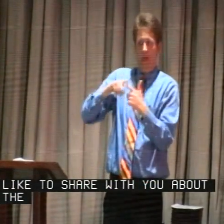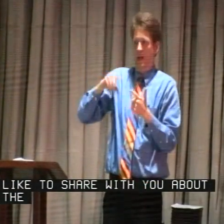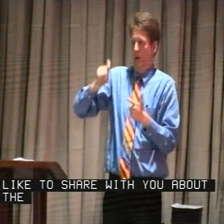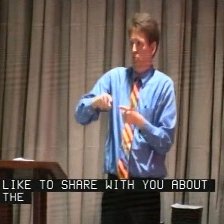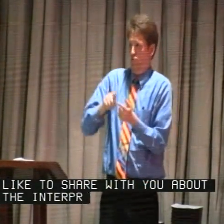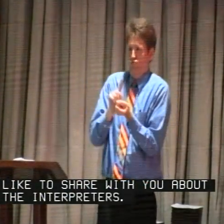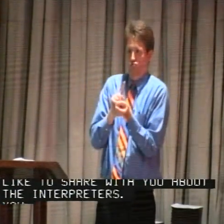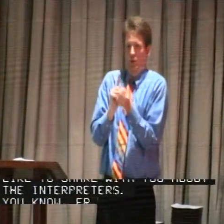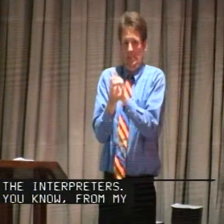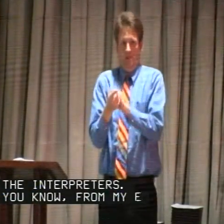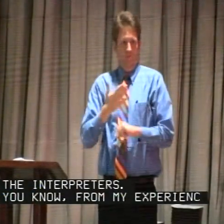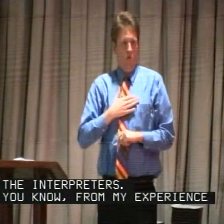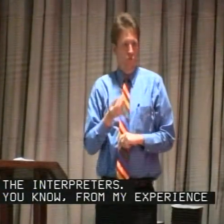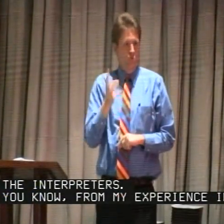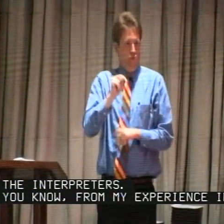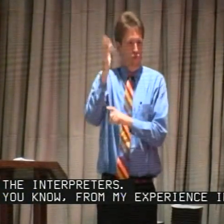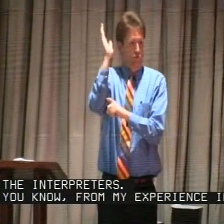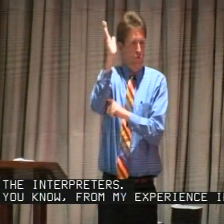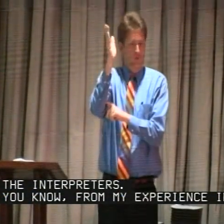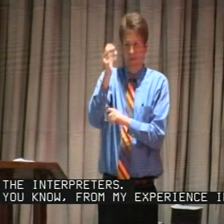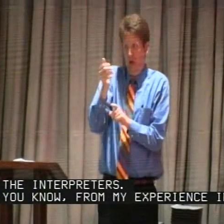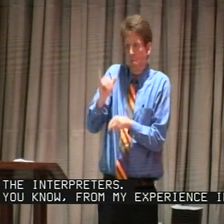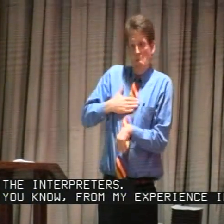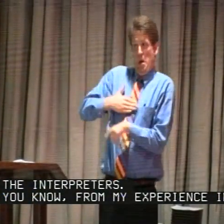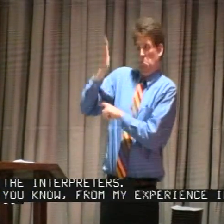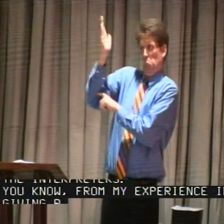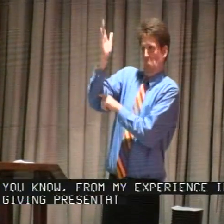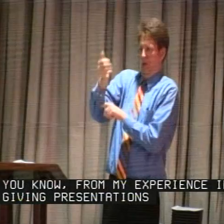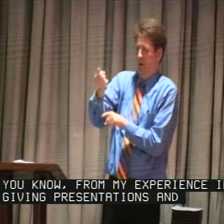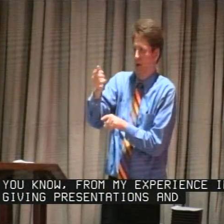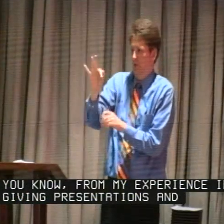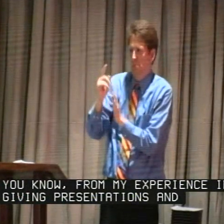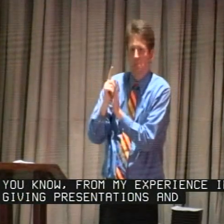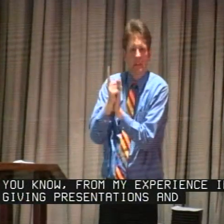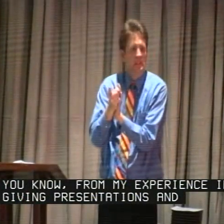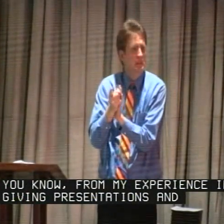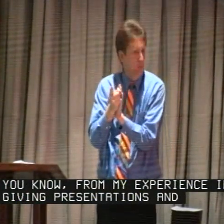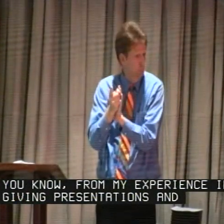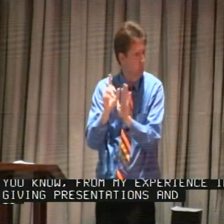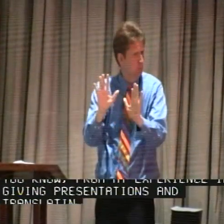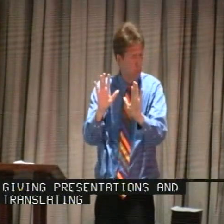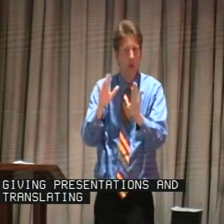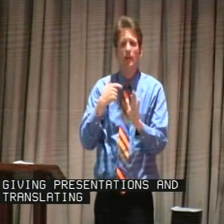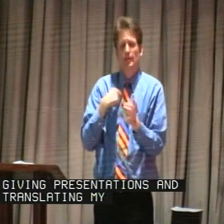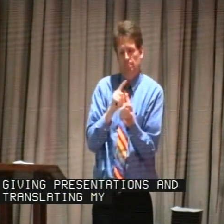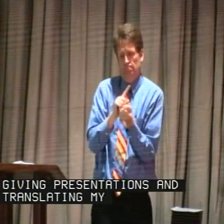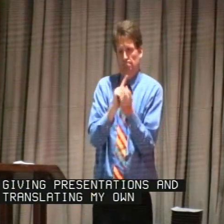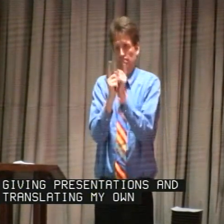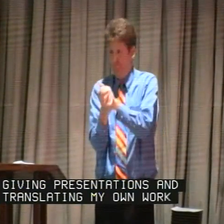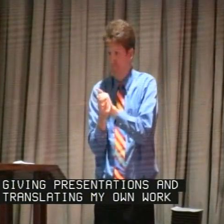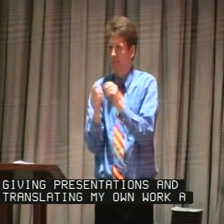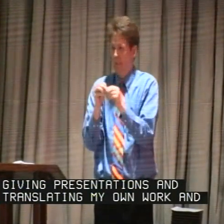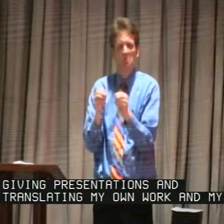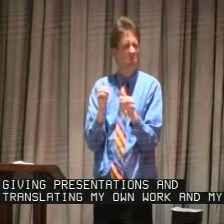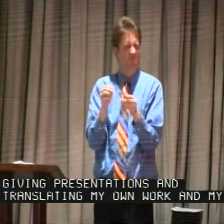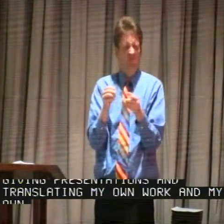giving presentations and translating my own work and my own presentation and translating